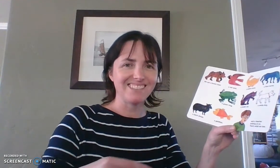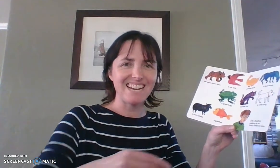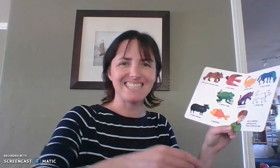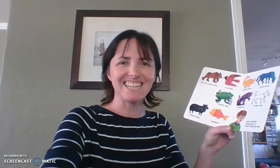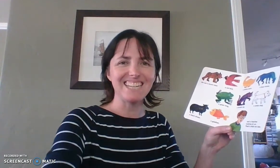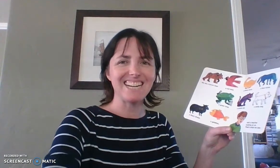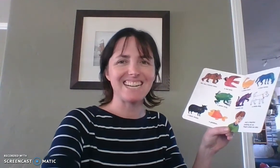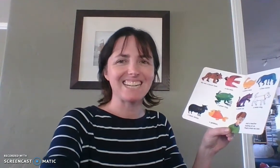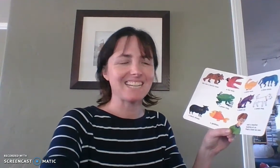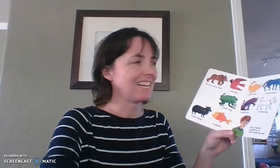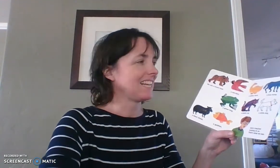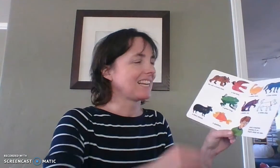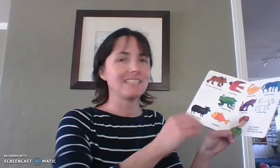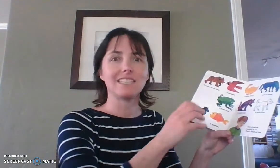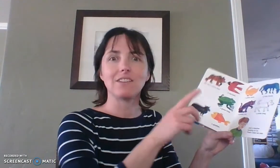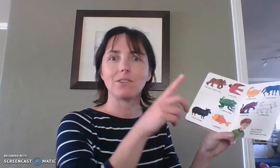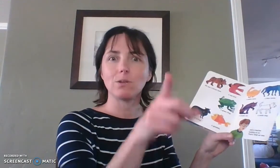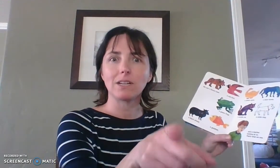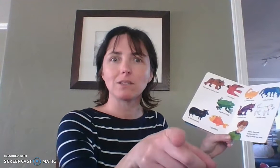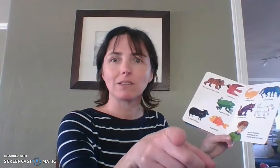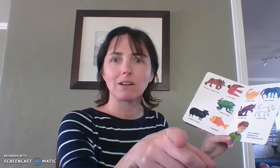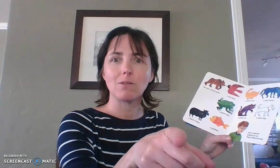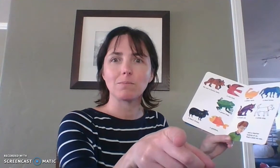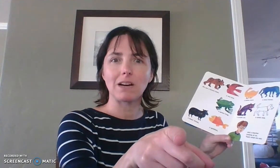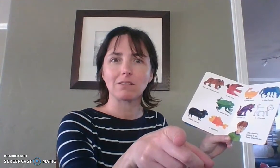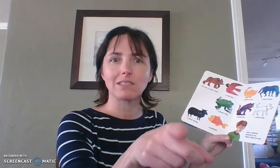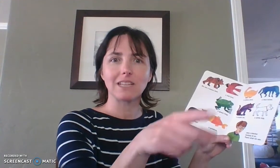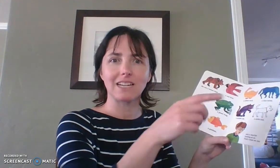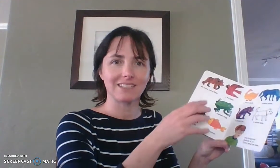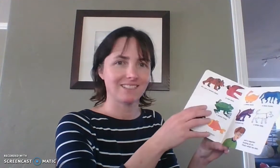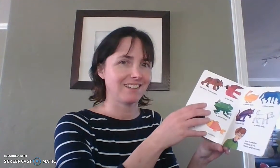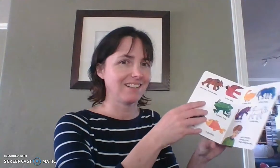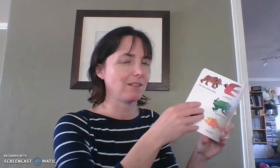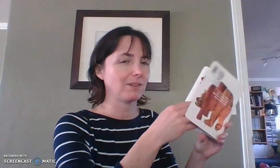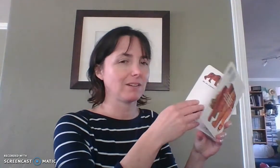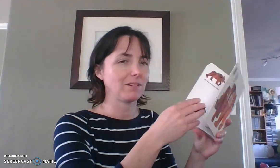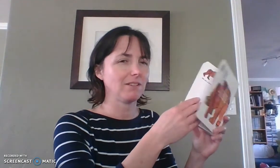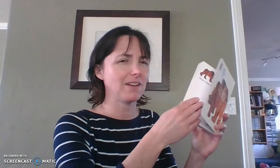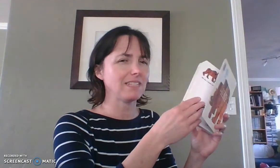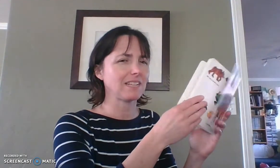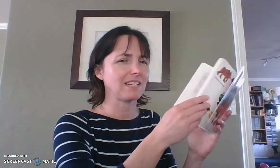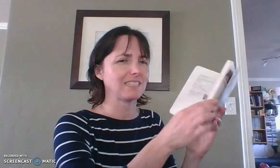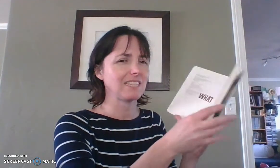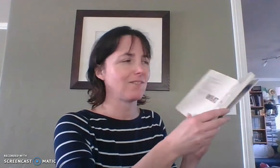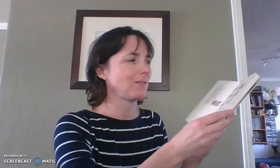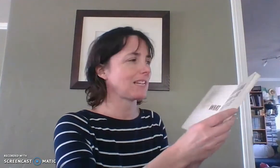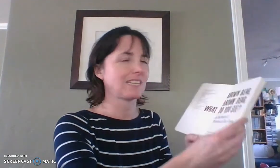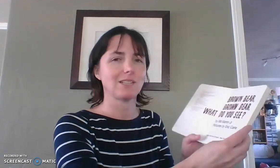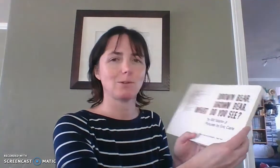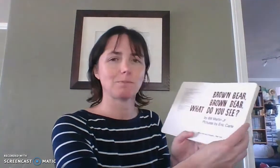guys did it. Let's see if you can do it at home now, the signs, huh? I'll read it really fast and let's see if you guys can do it.